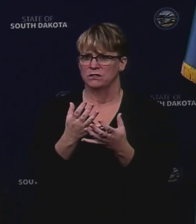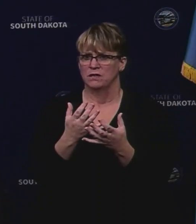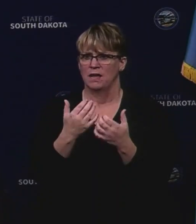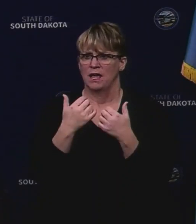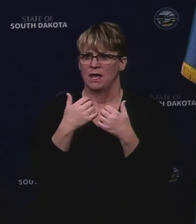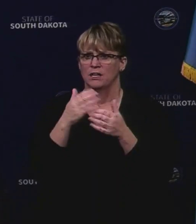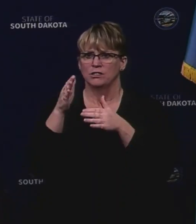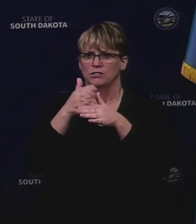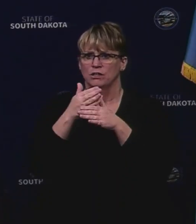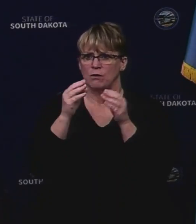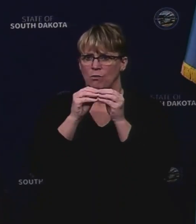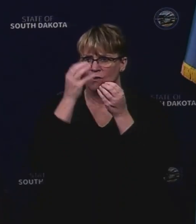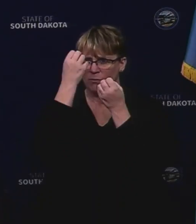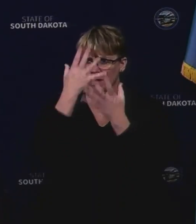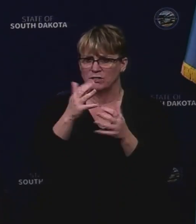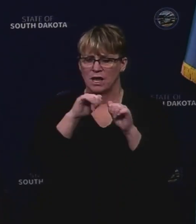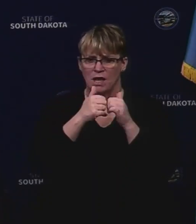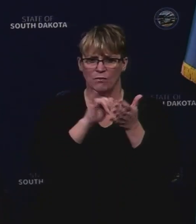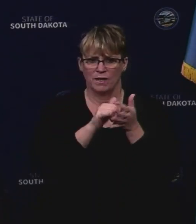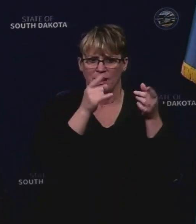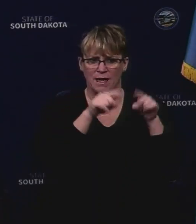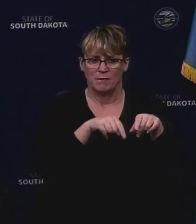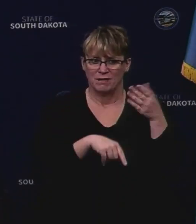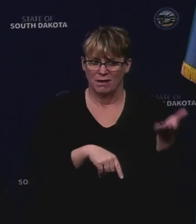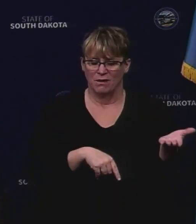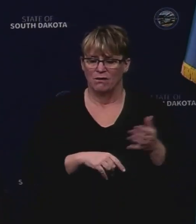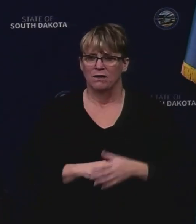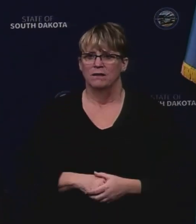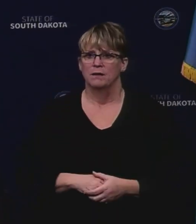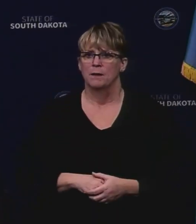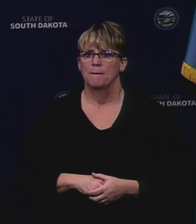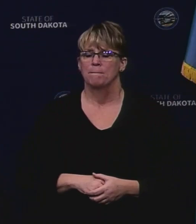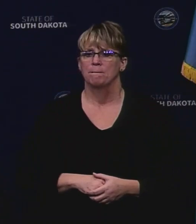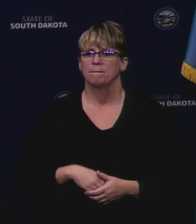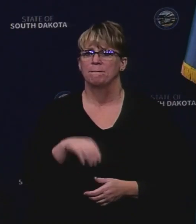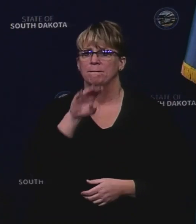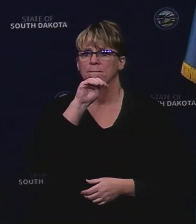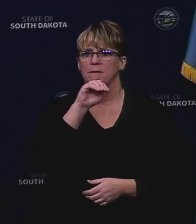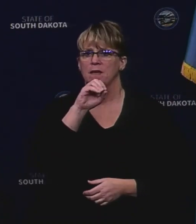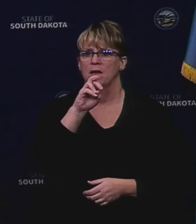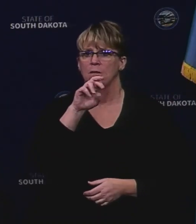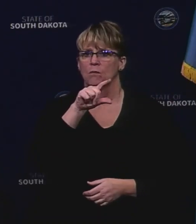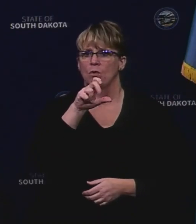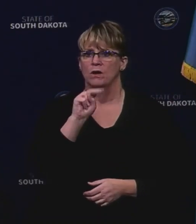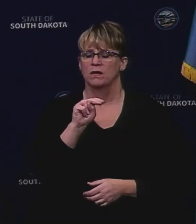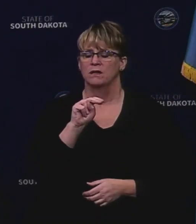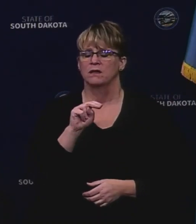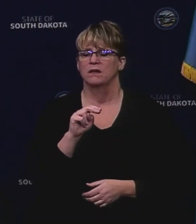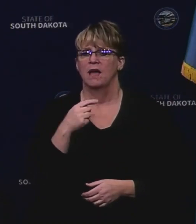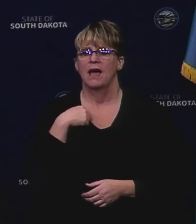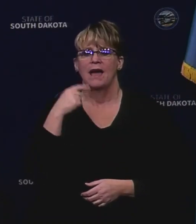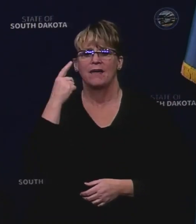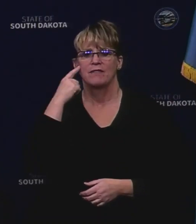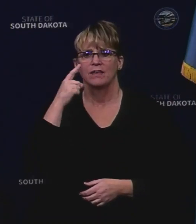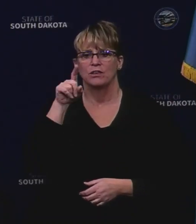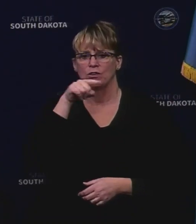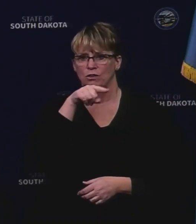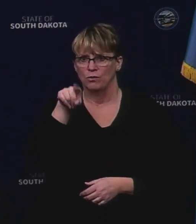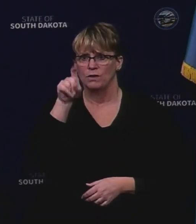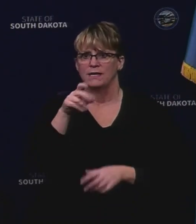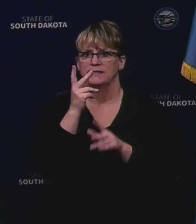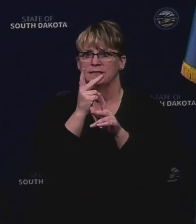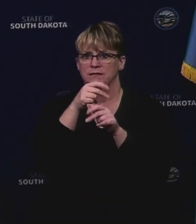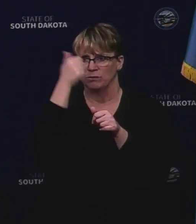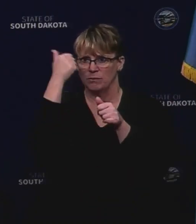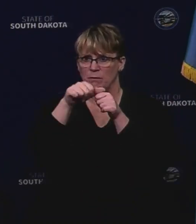more information about how the outbreak occurred there? Morgan, I think the thing that you need to keep in mind